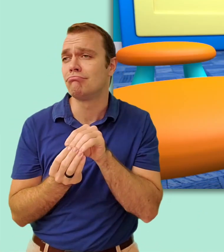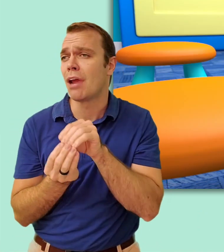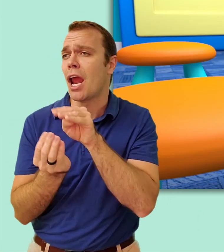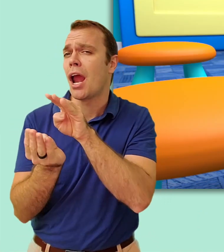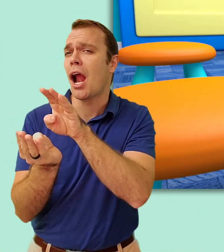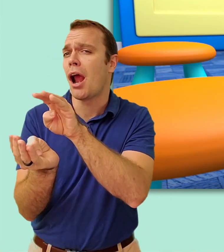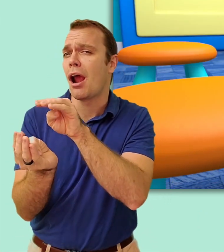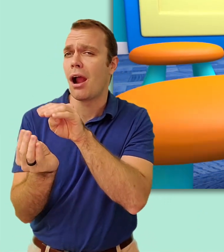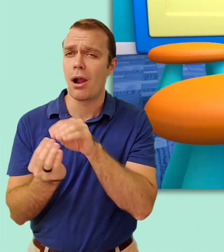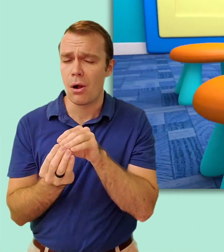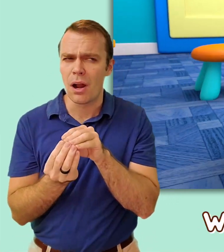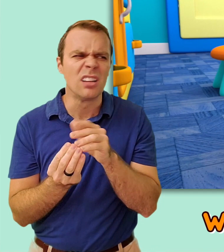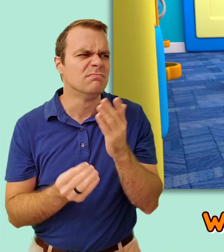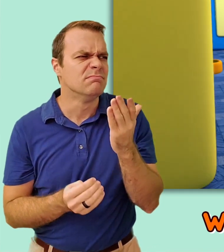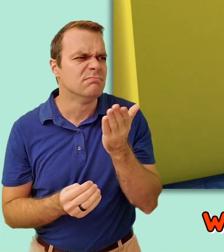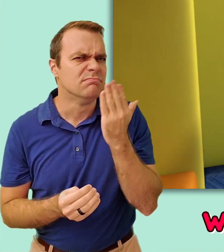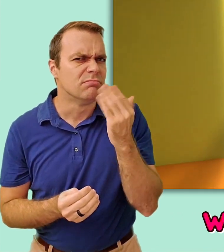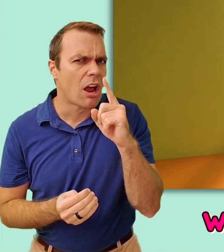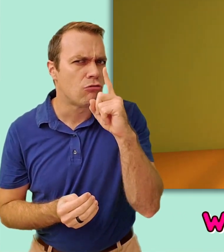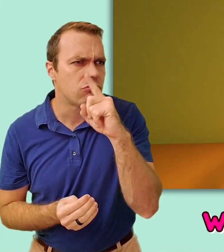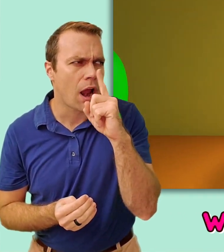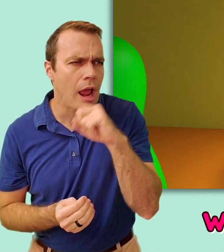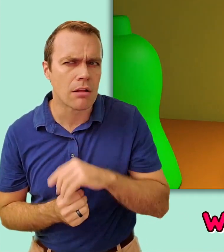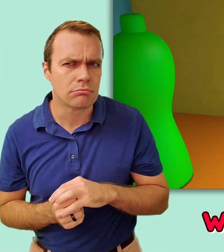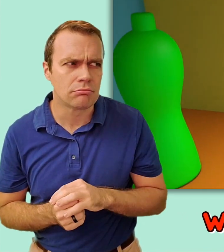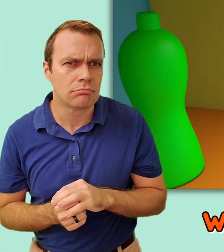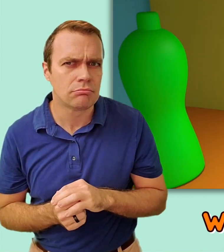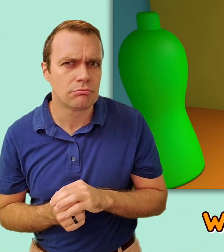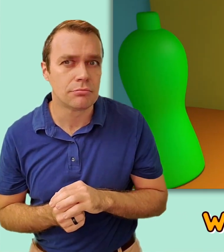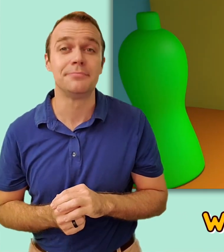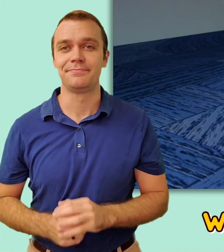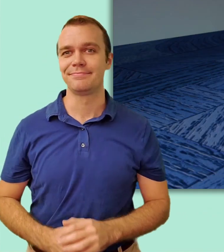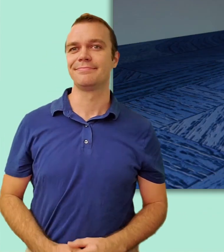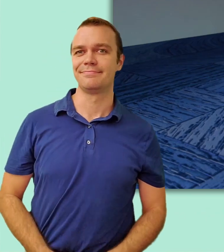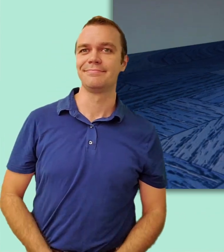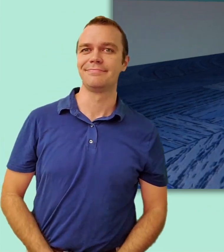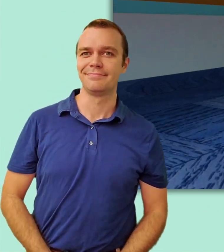Meow, meow, you smell a rat close by.